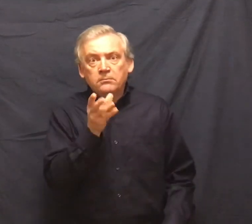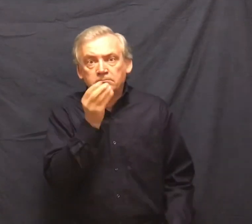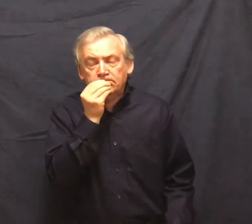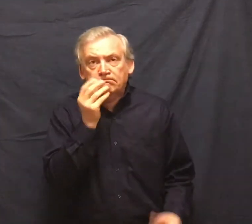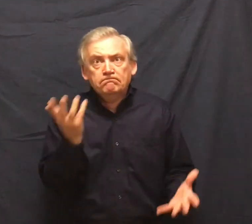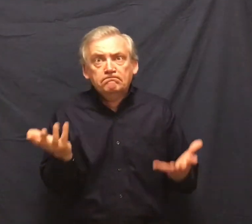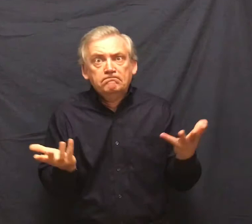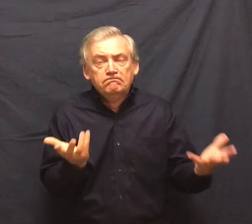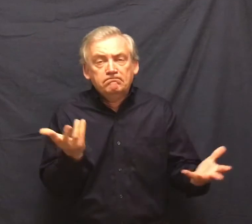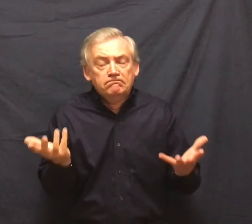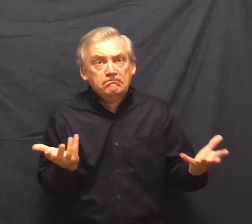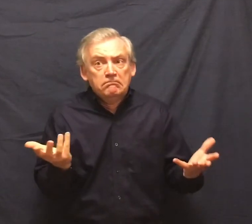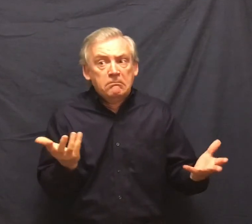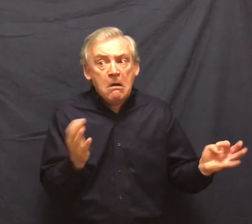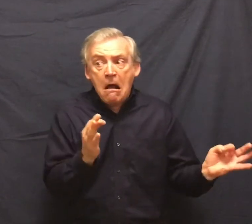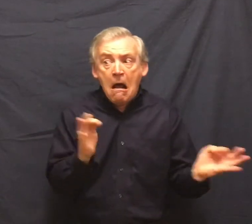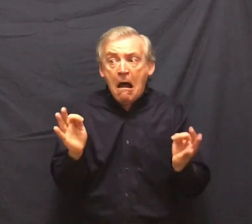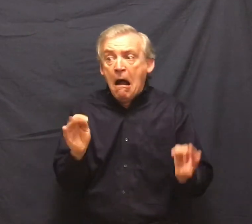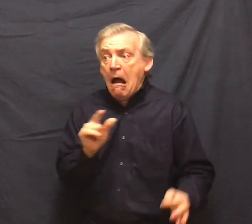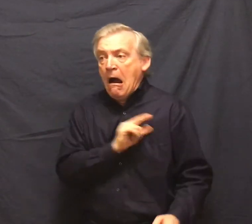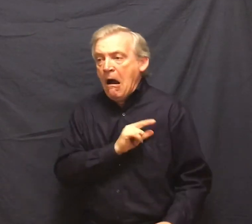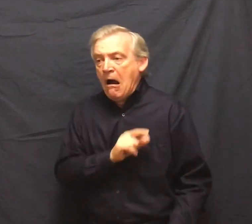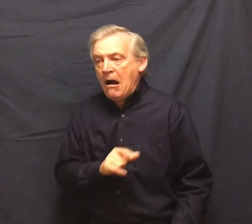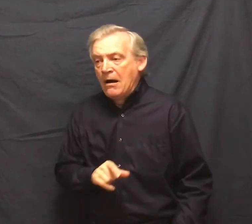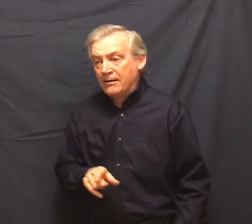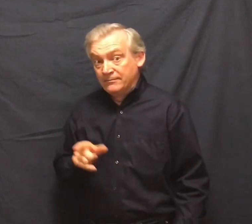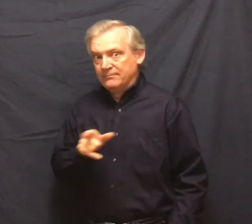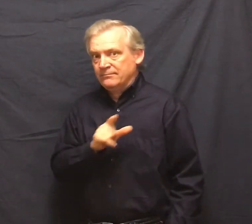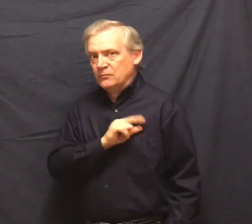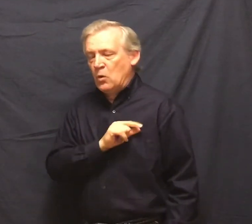"He can do anything you tell him," said George.